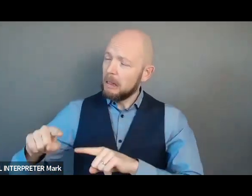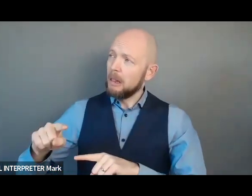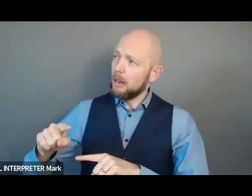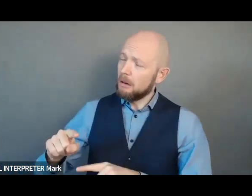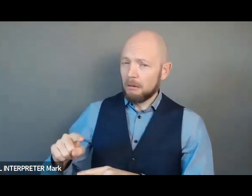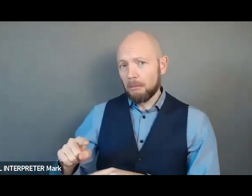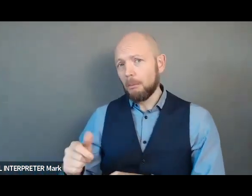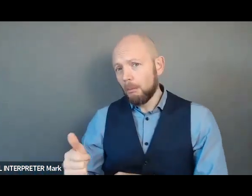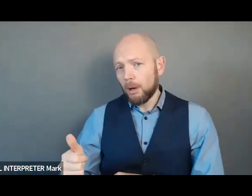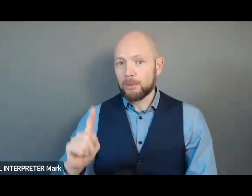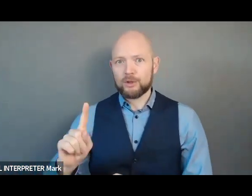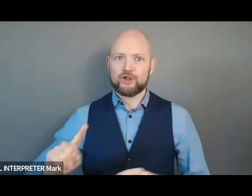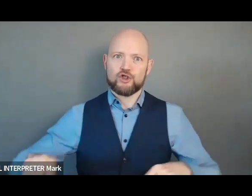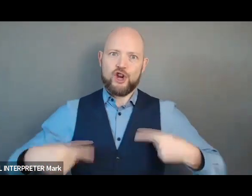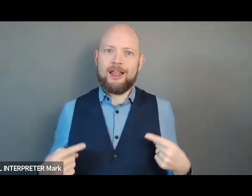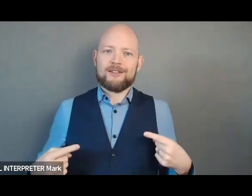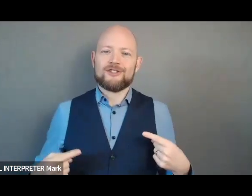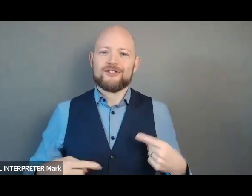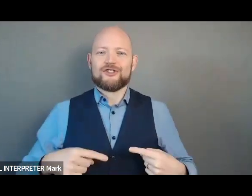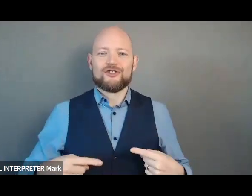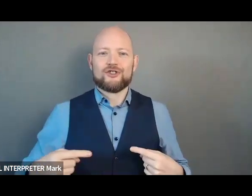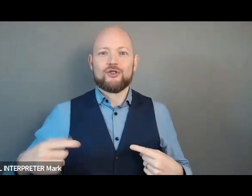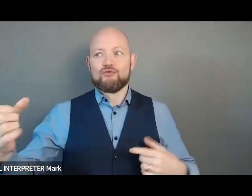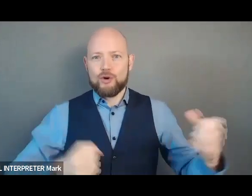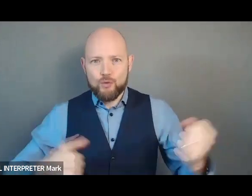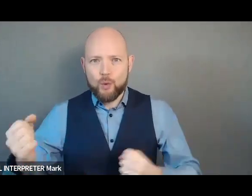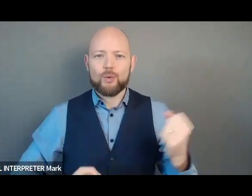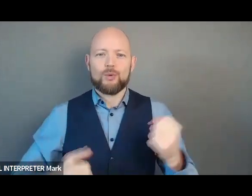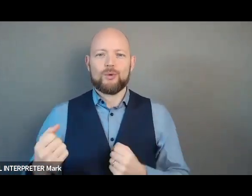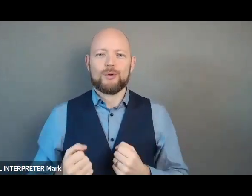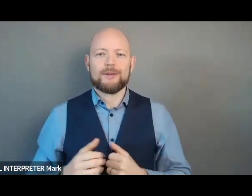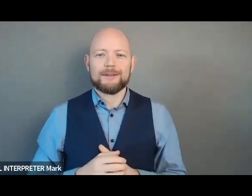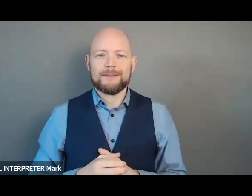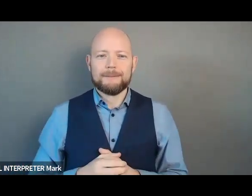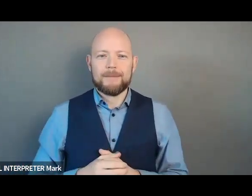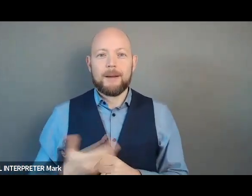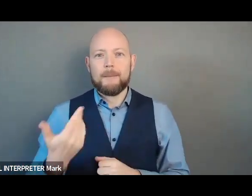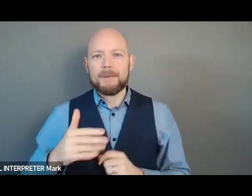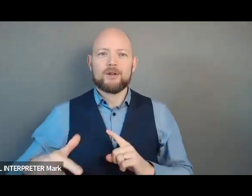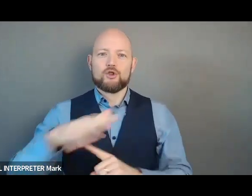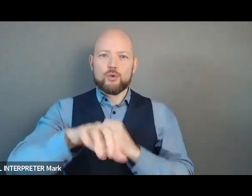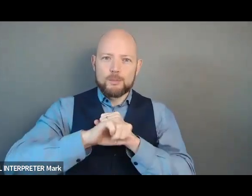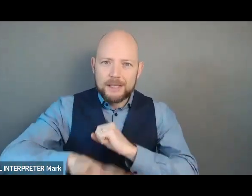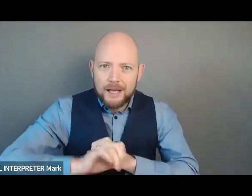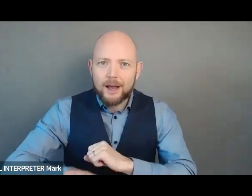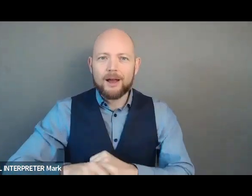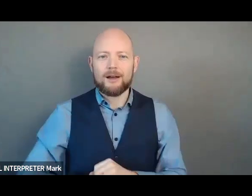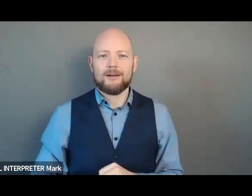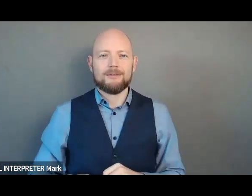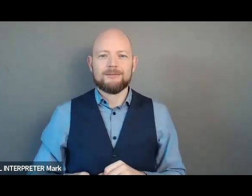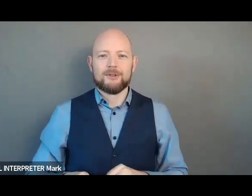it was a real challenge recruiting participants, doing a lot of social media promotion, targeted email